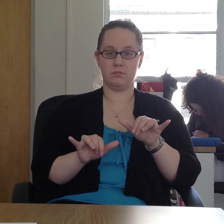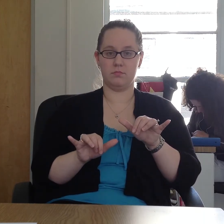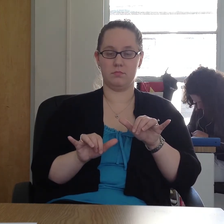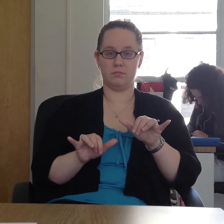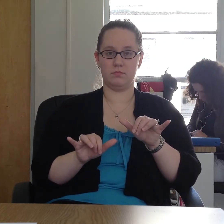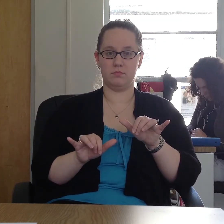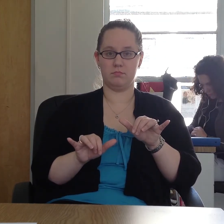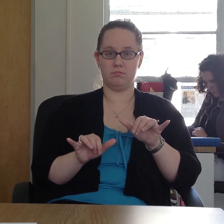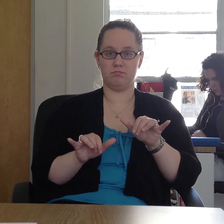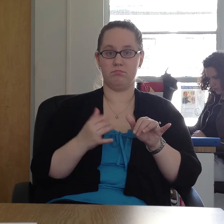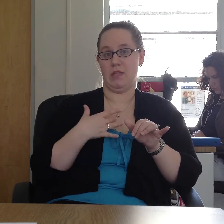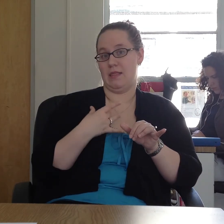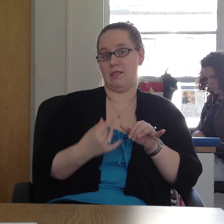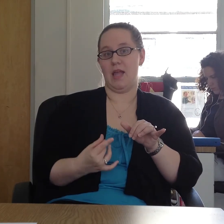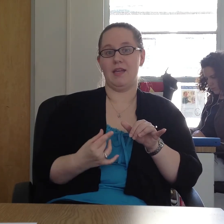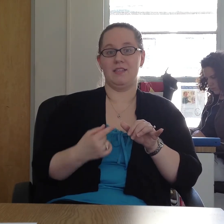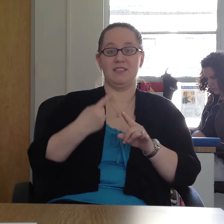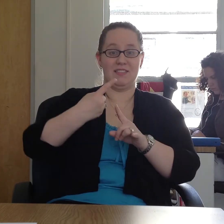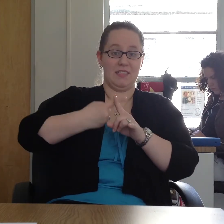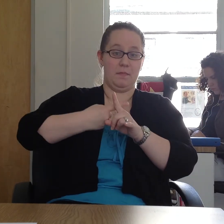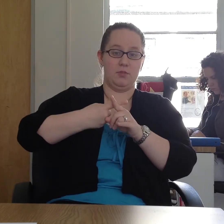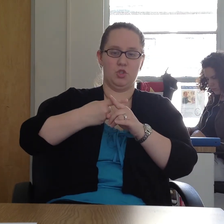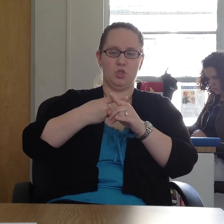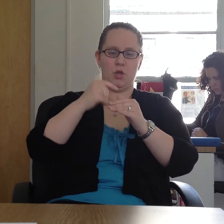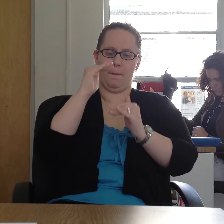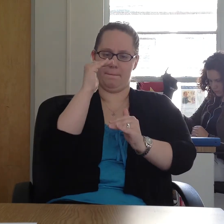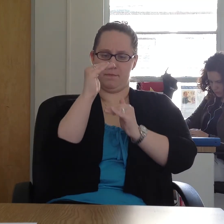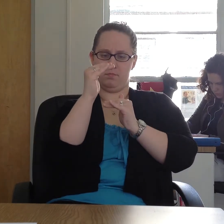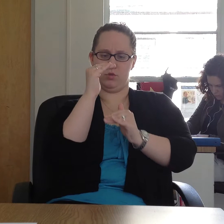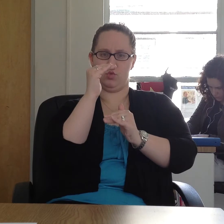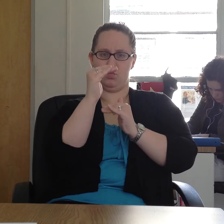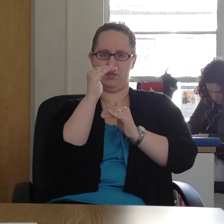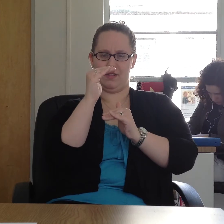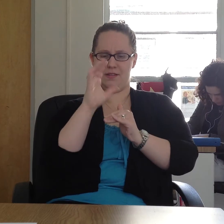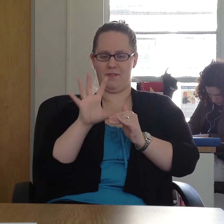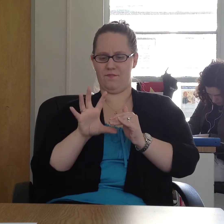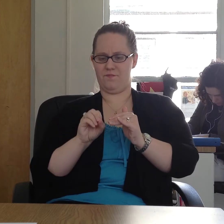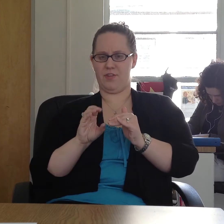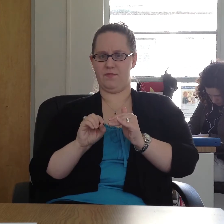Best grows in a temperature between 50 degree Fahrenheit to 110.